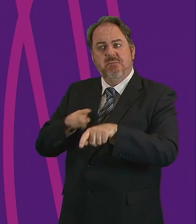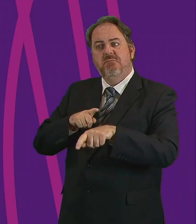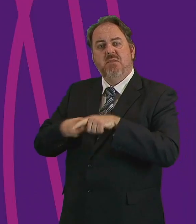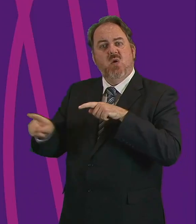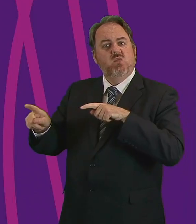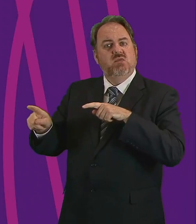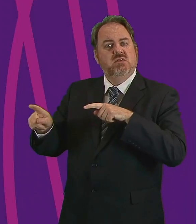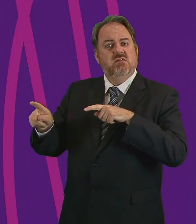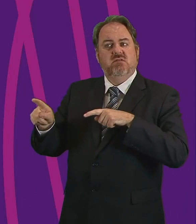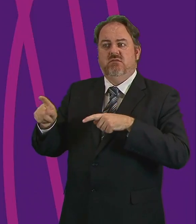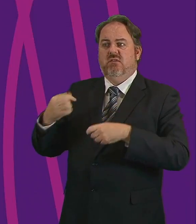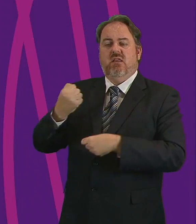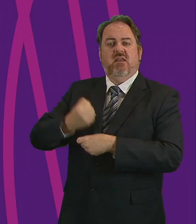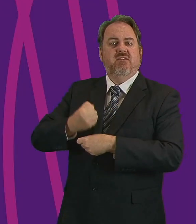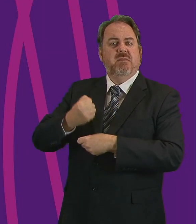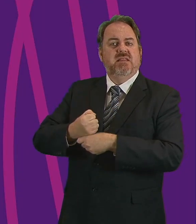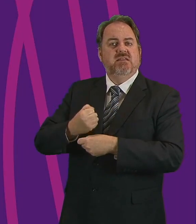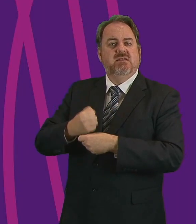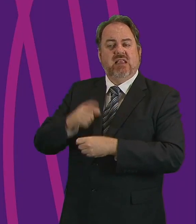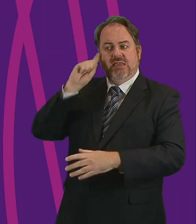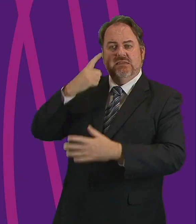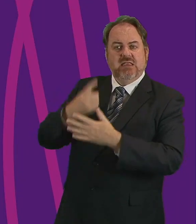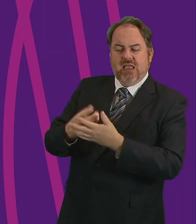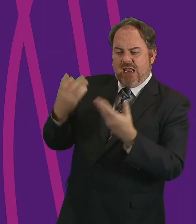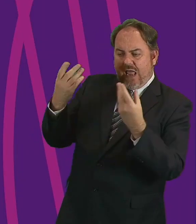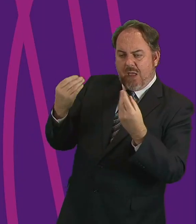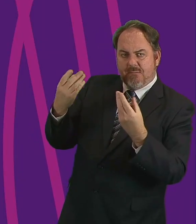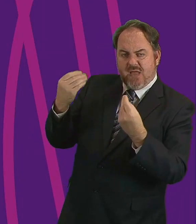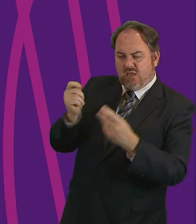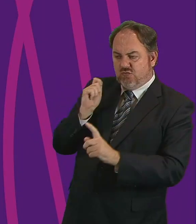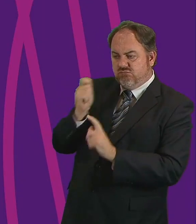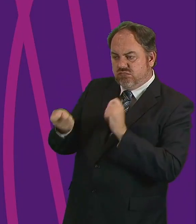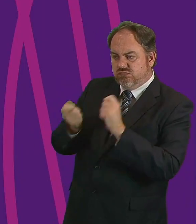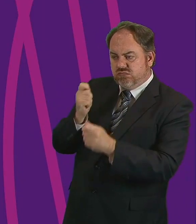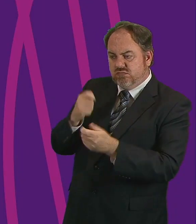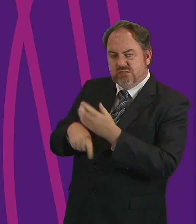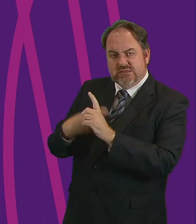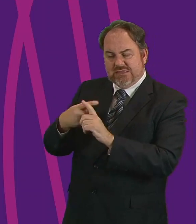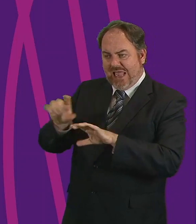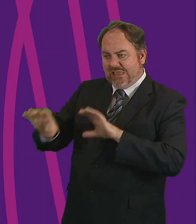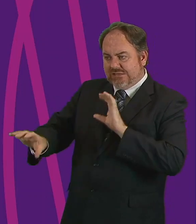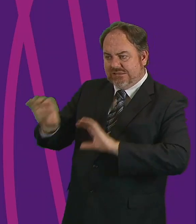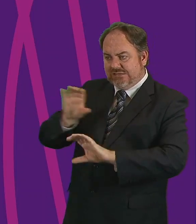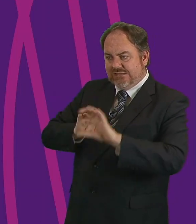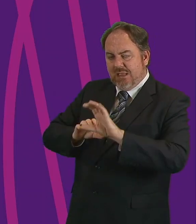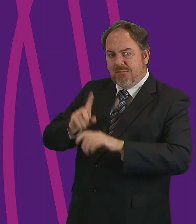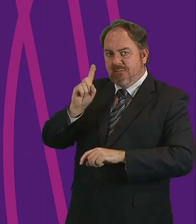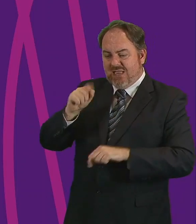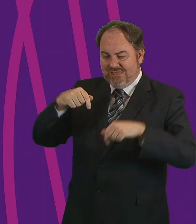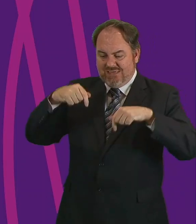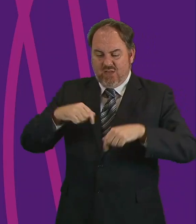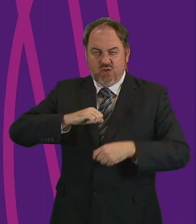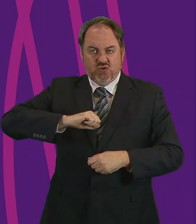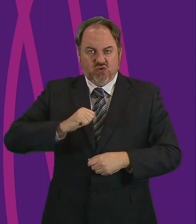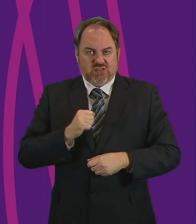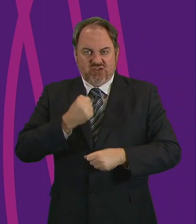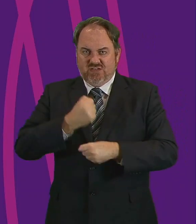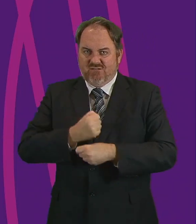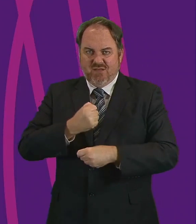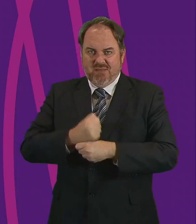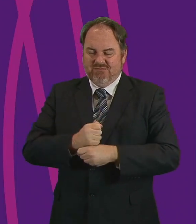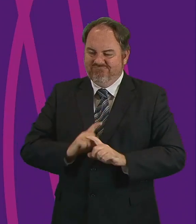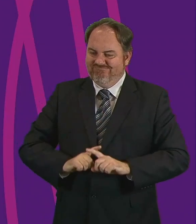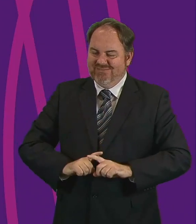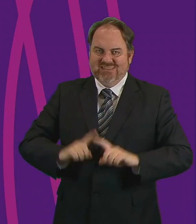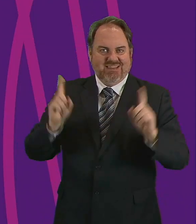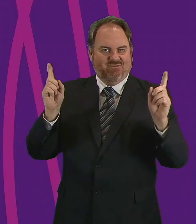without constraint, and in the context of wider macroeconomic powers. The Scottish Government is tightly constrained in